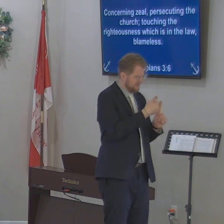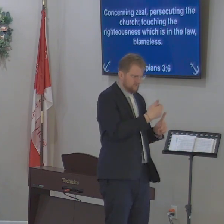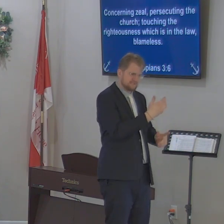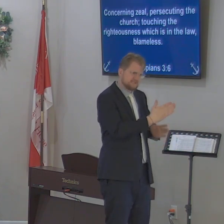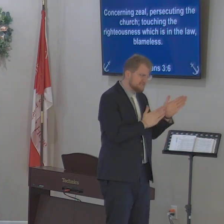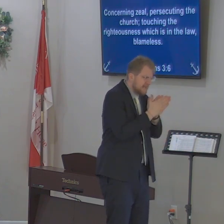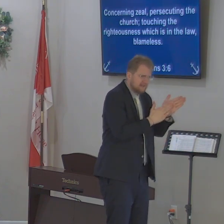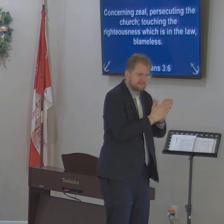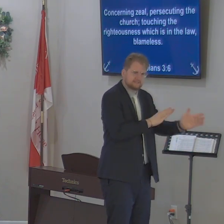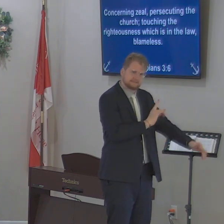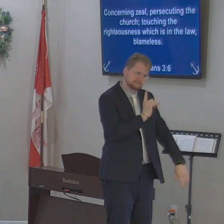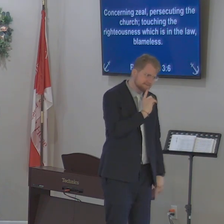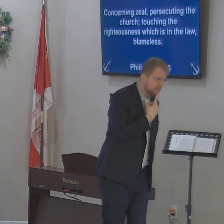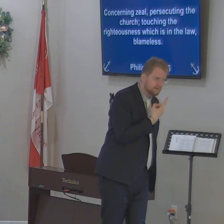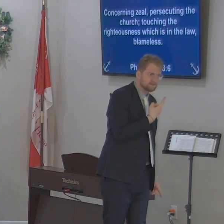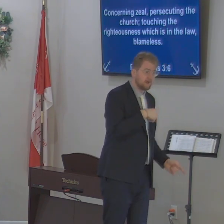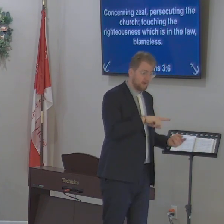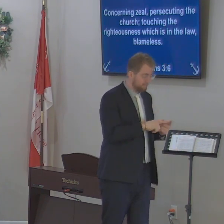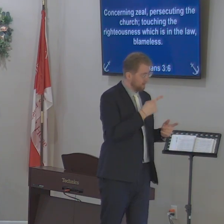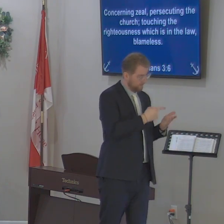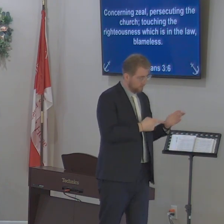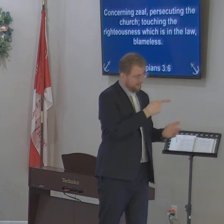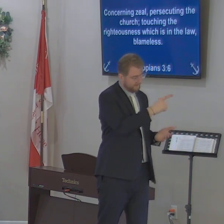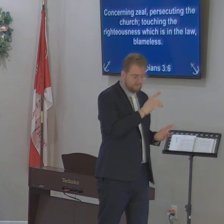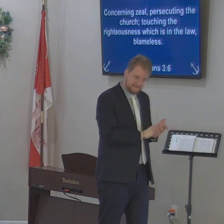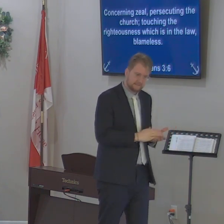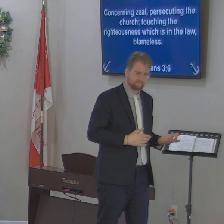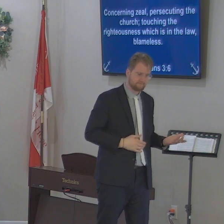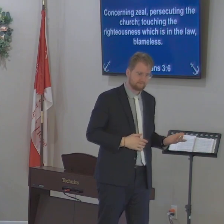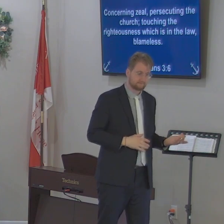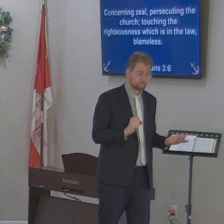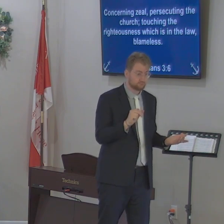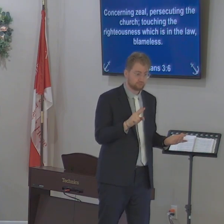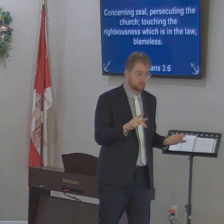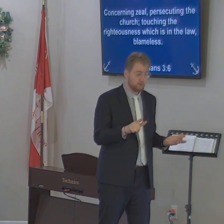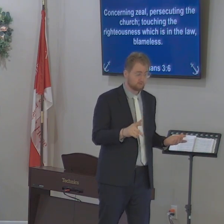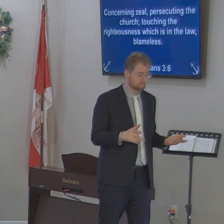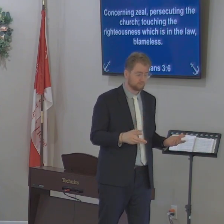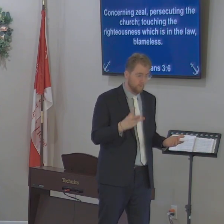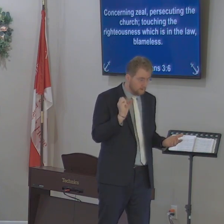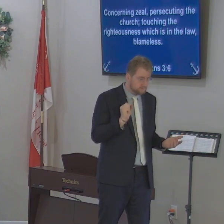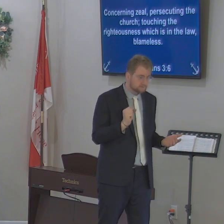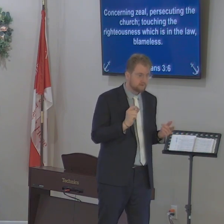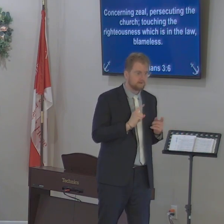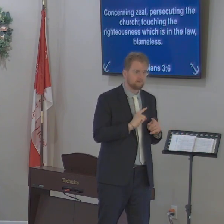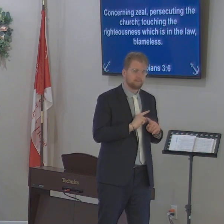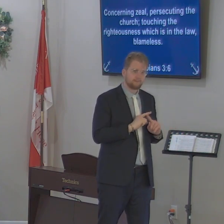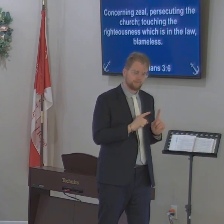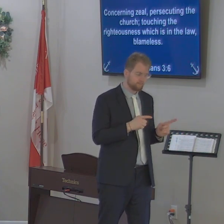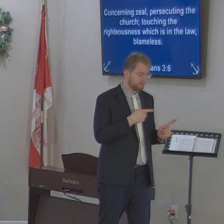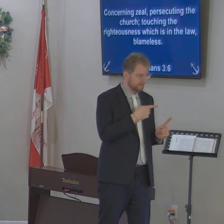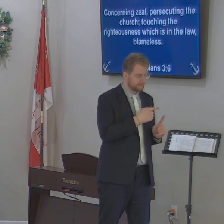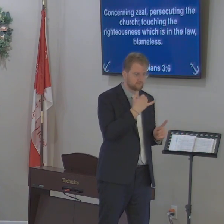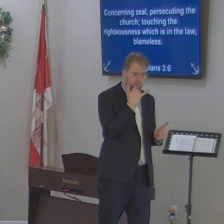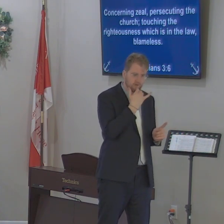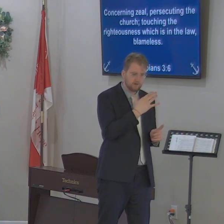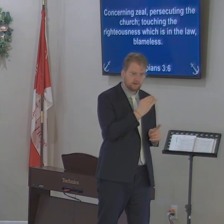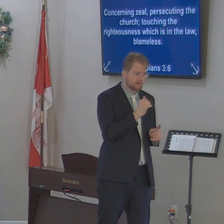and sincere about what he believes and knows. But he's wrong, and he's